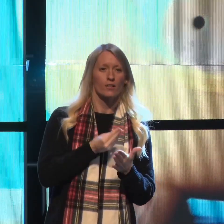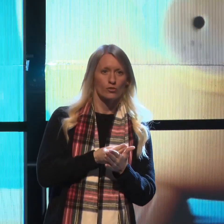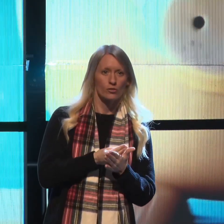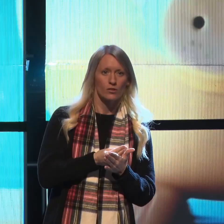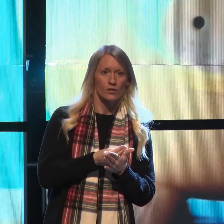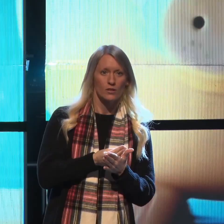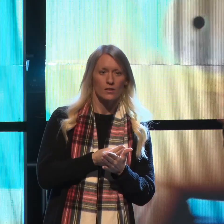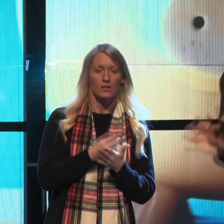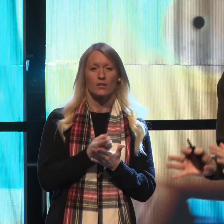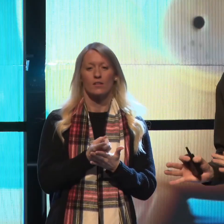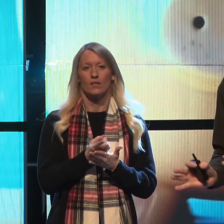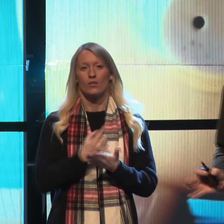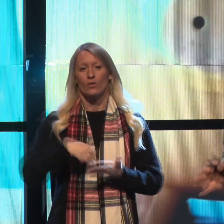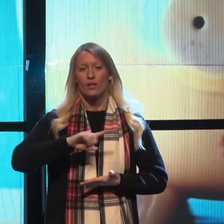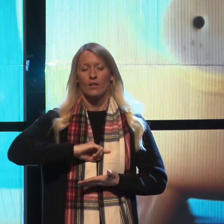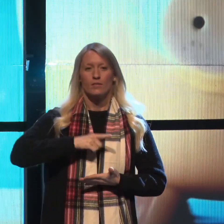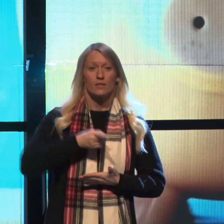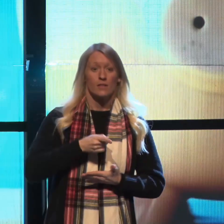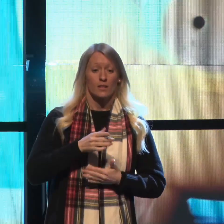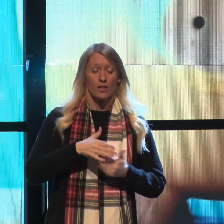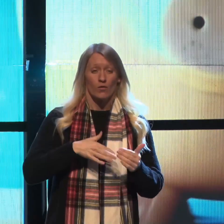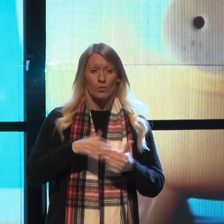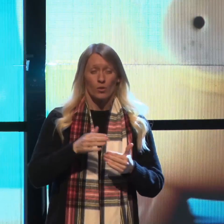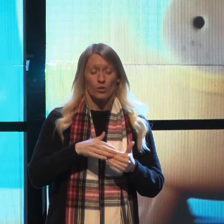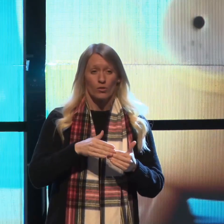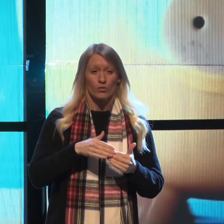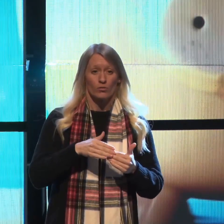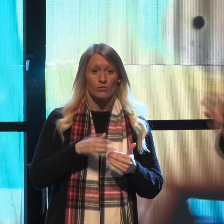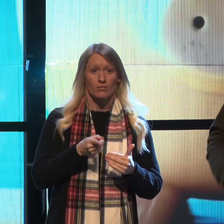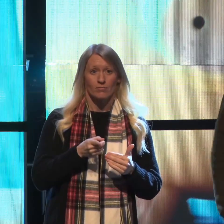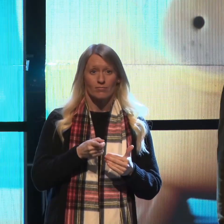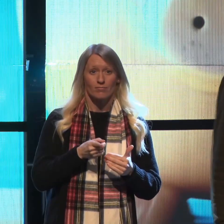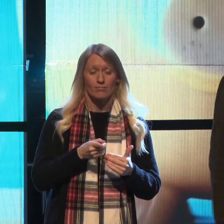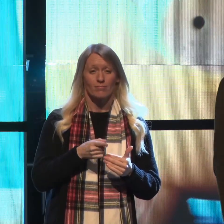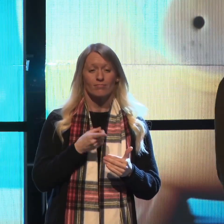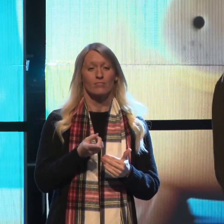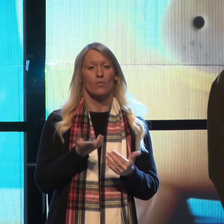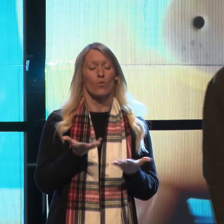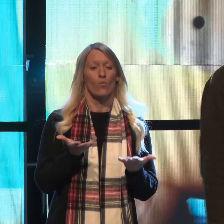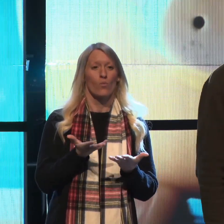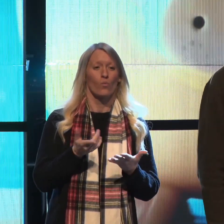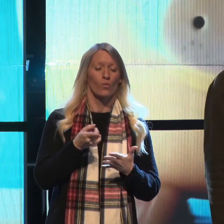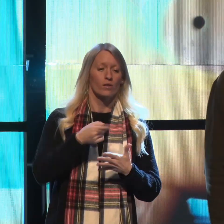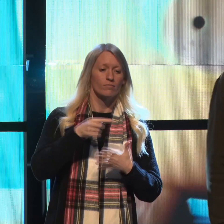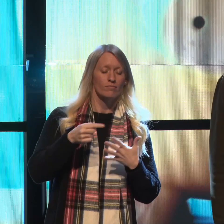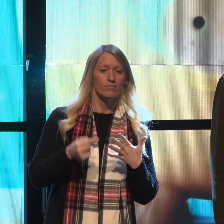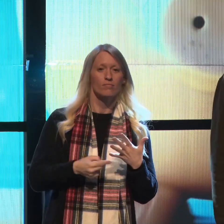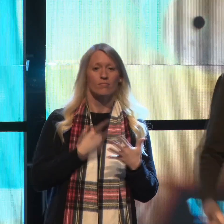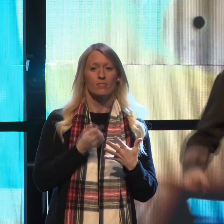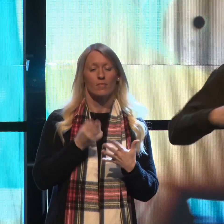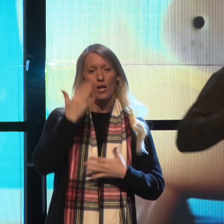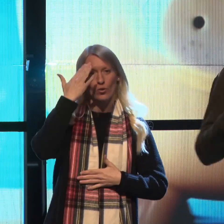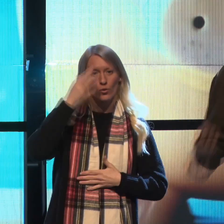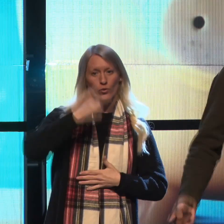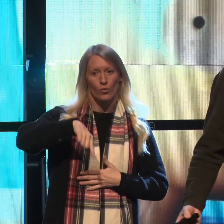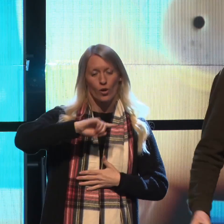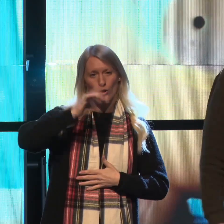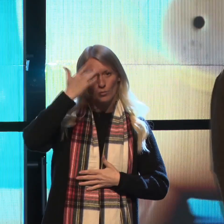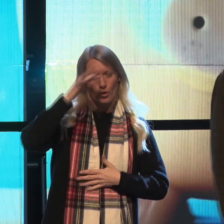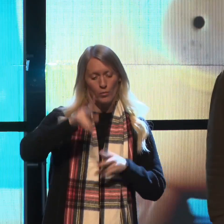to get out of a comfort zone in one area. I don't know. You all are smart people. You live